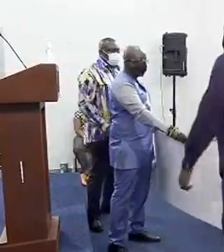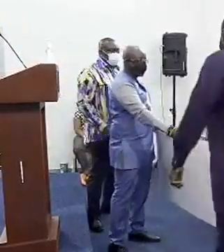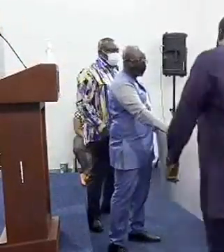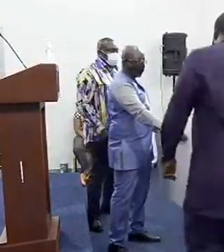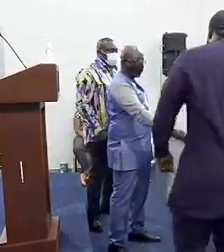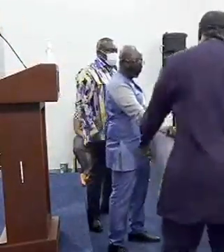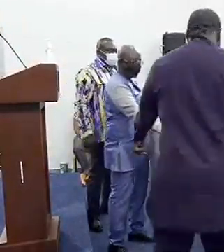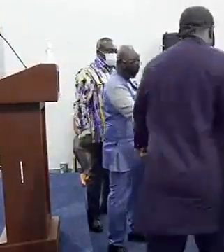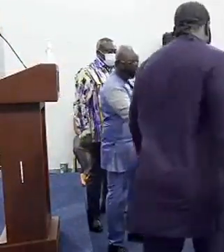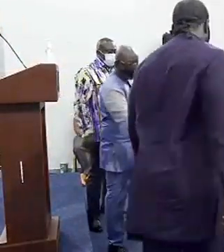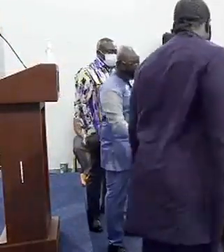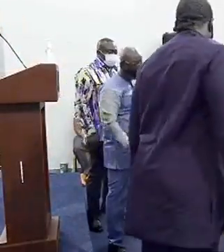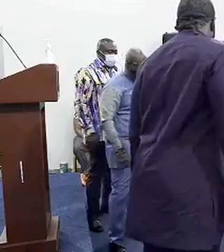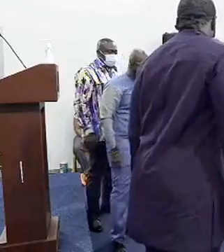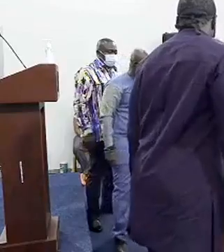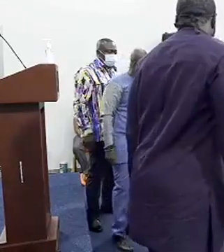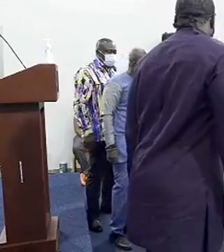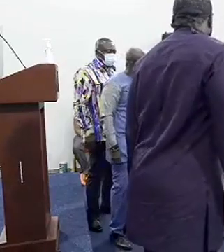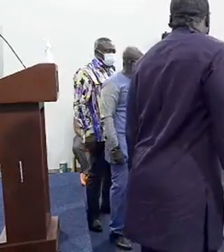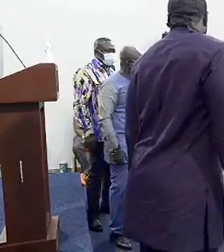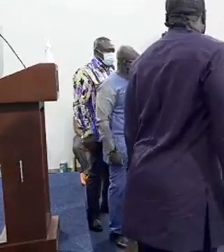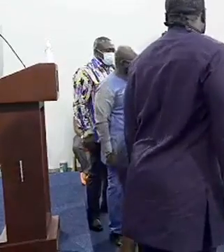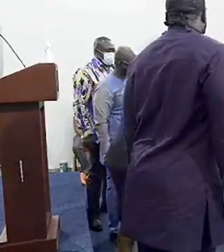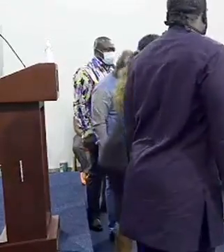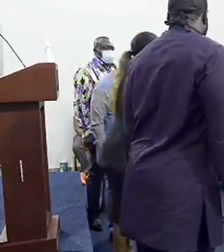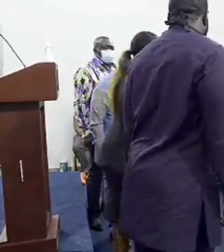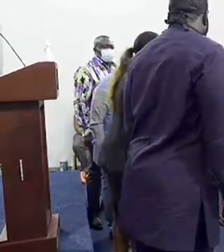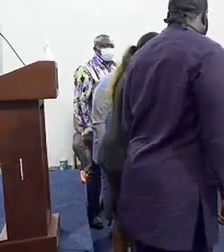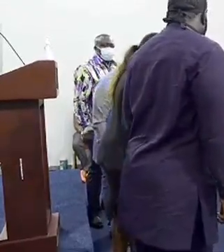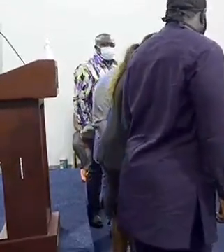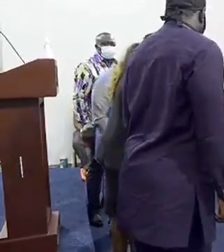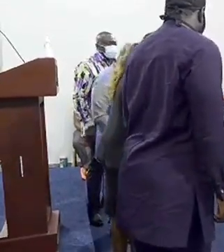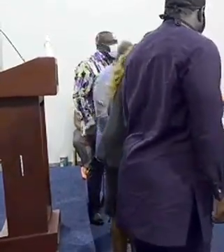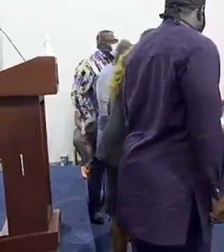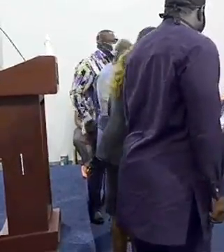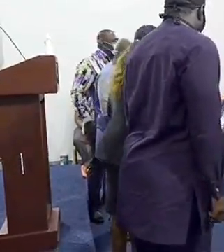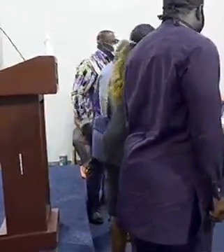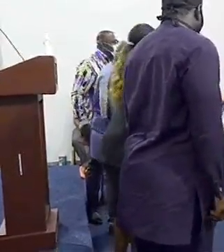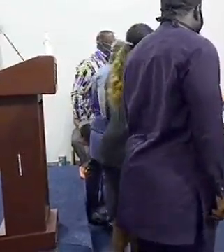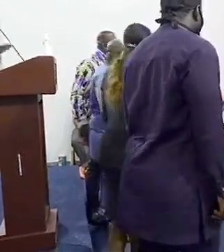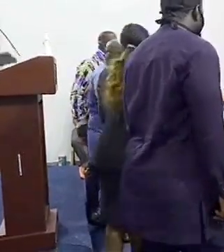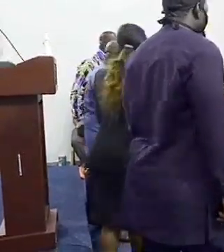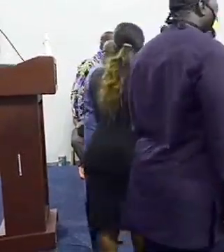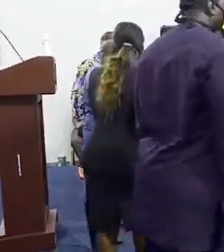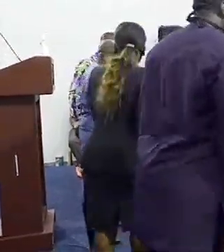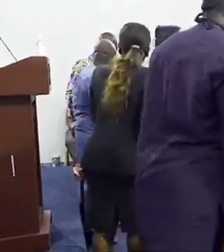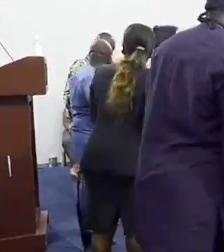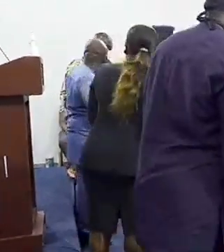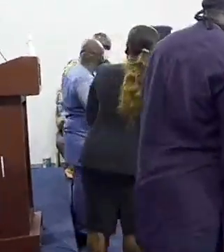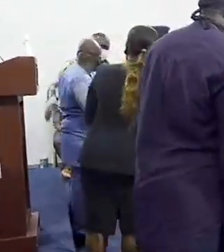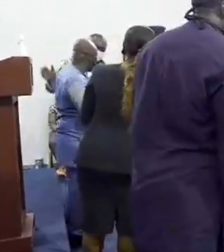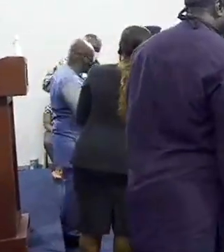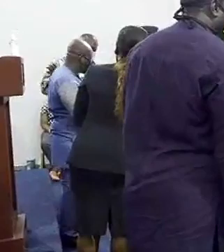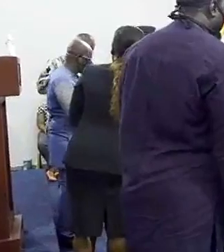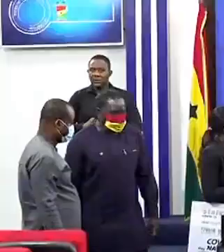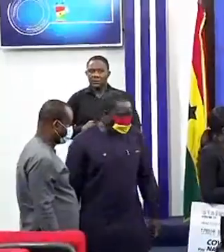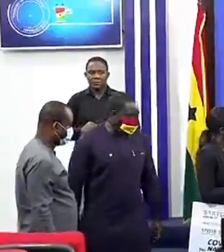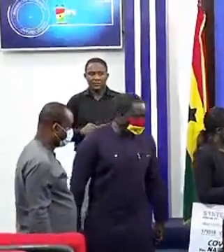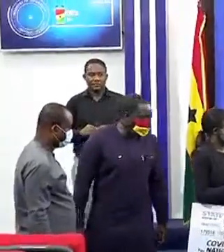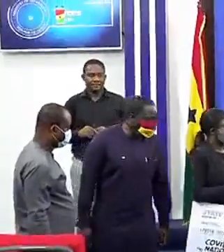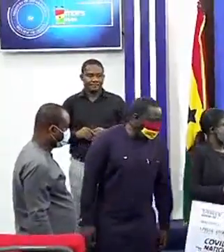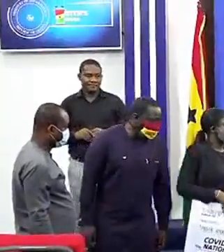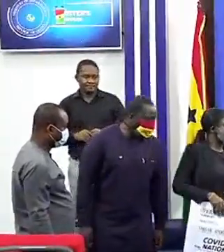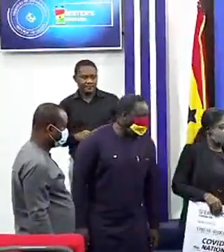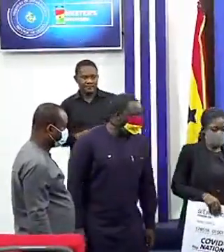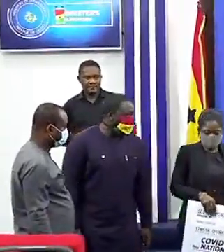utilize. It goes to the fund which is administered by a board of trustees. A board of trustees led